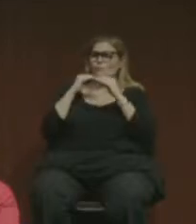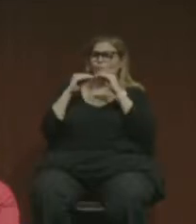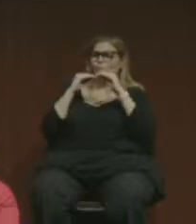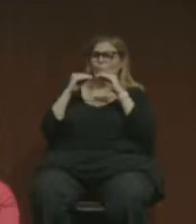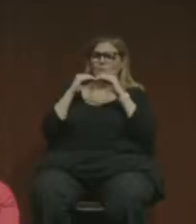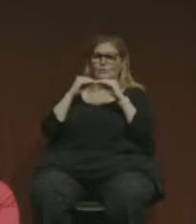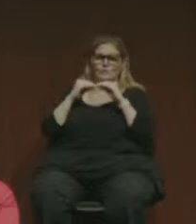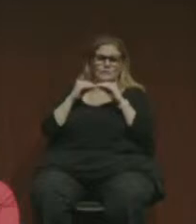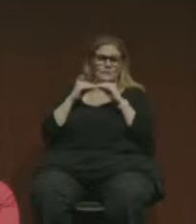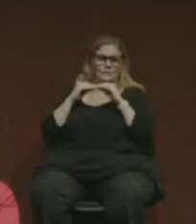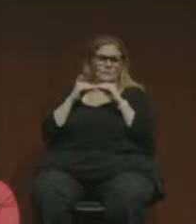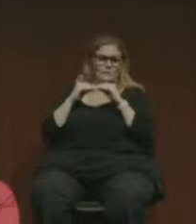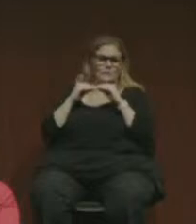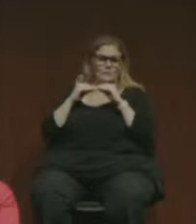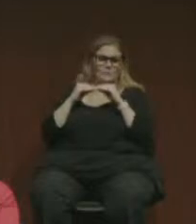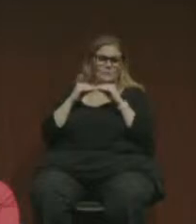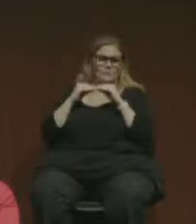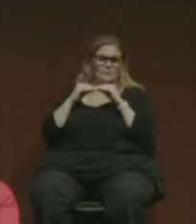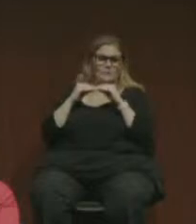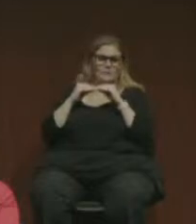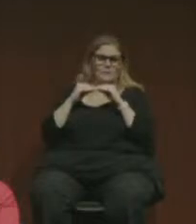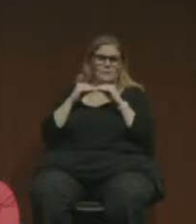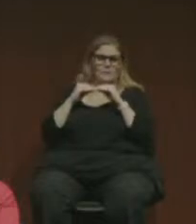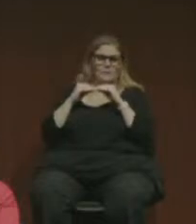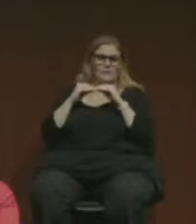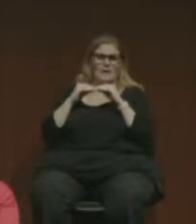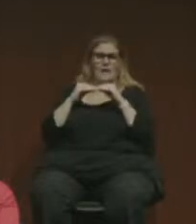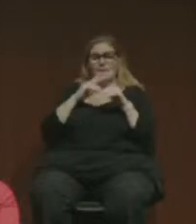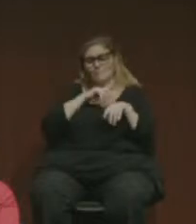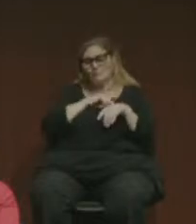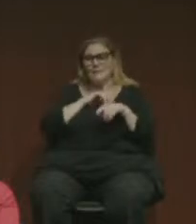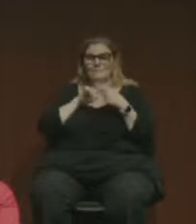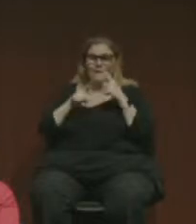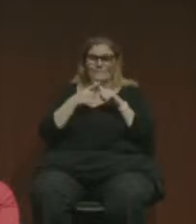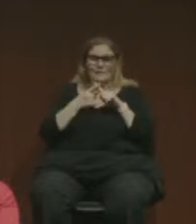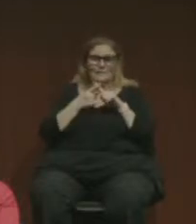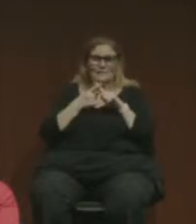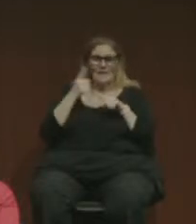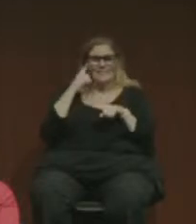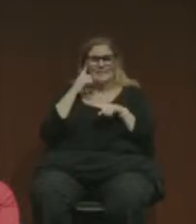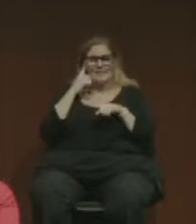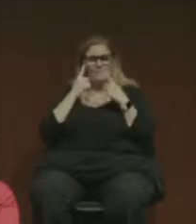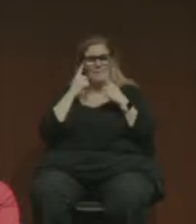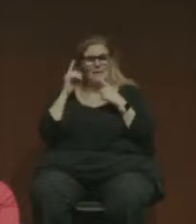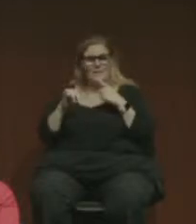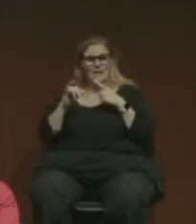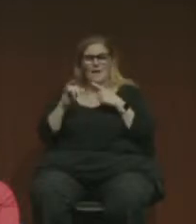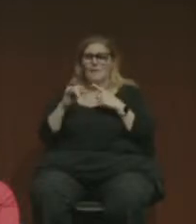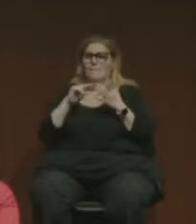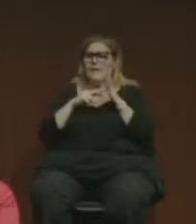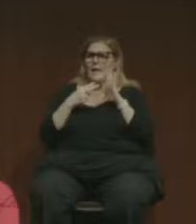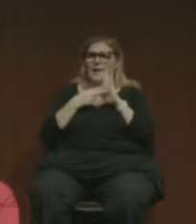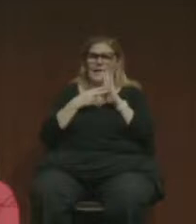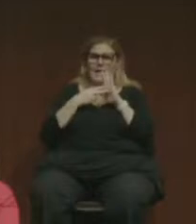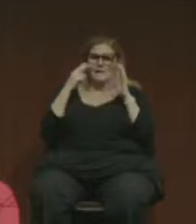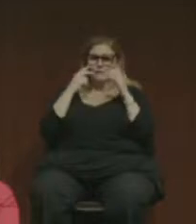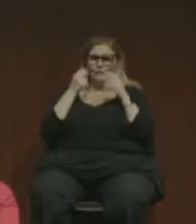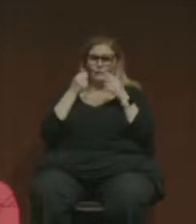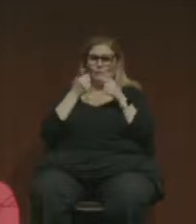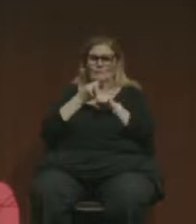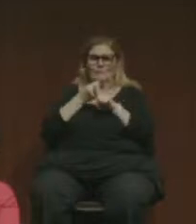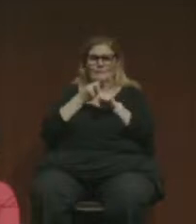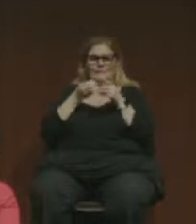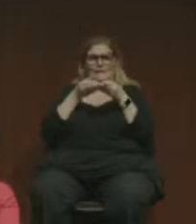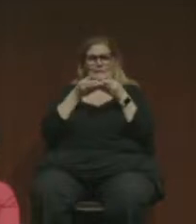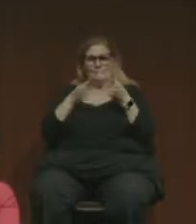reparations, I personally and my friends think about what it would mean to expand